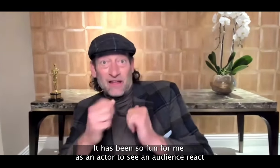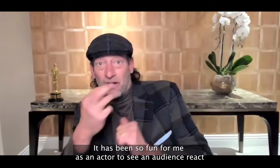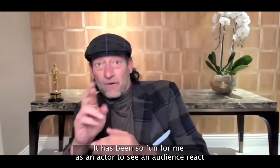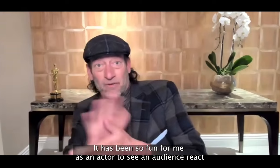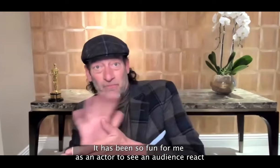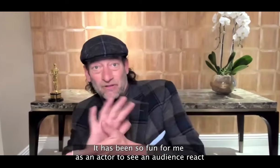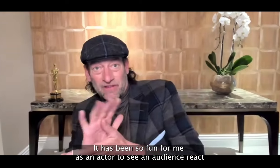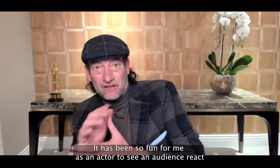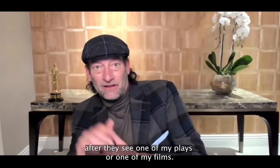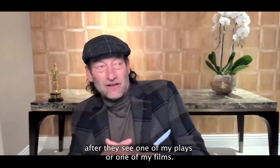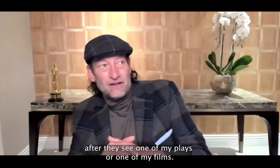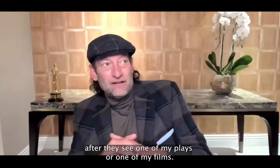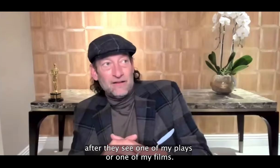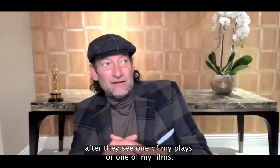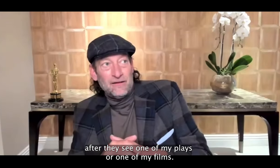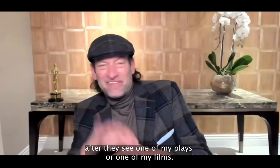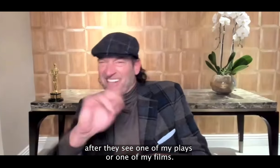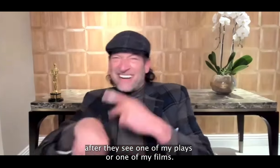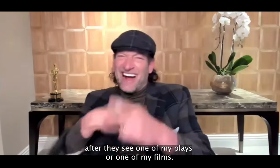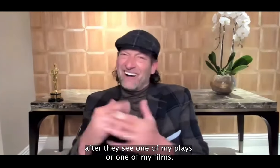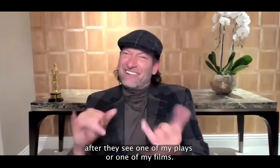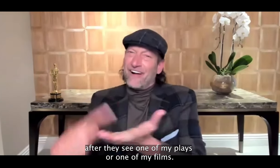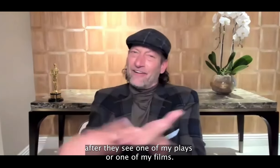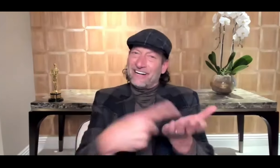an audience react after they see one of my plays or one of my films.